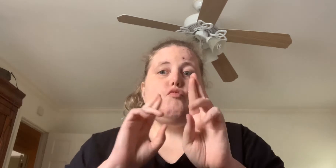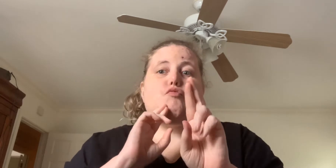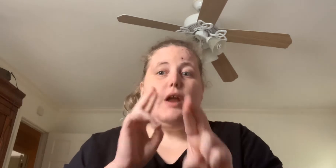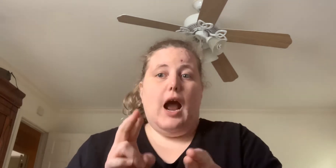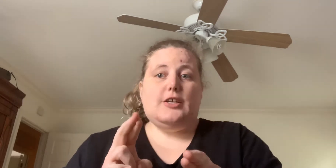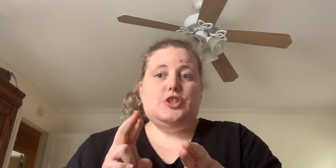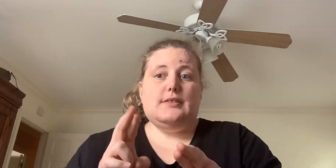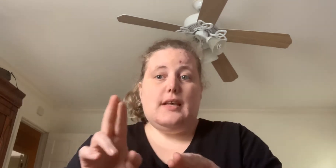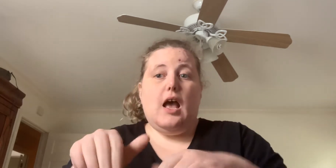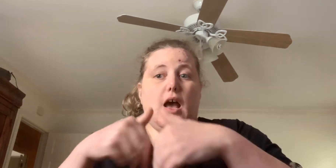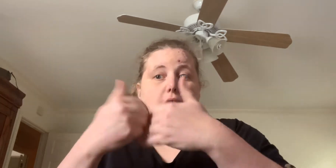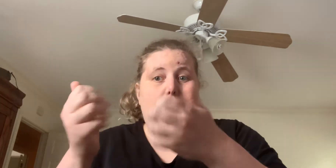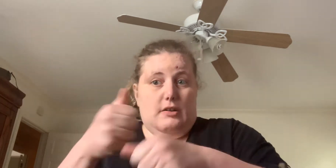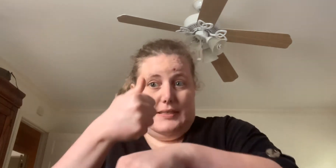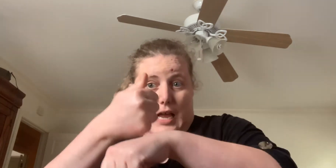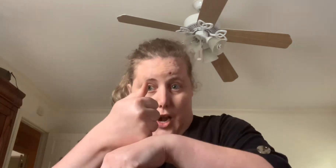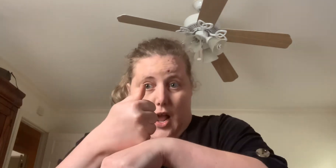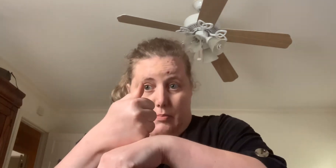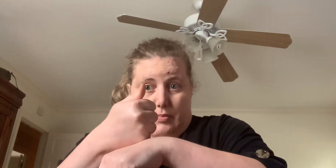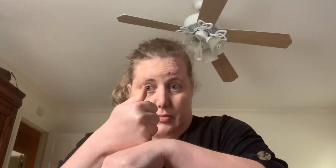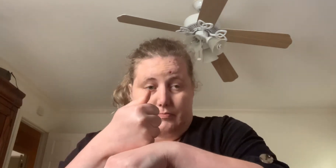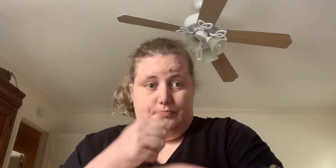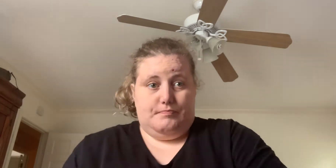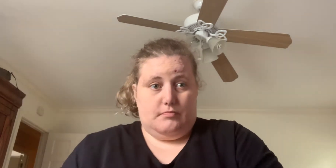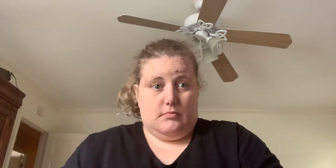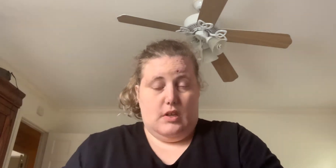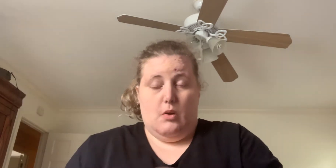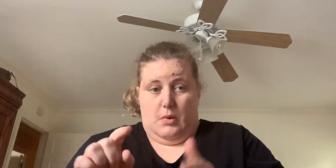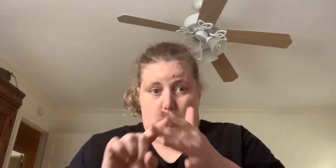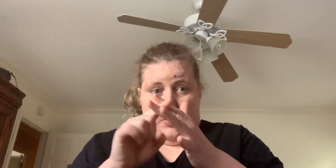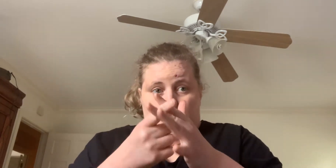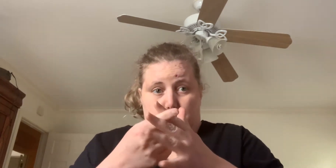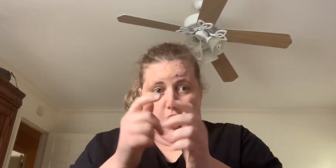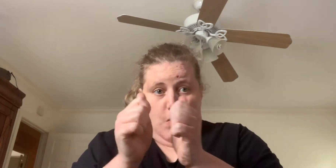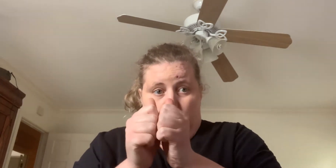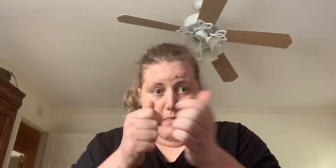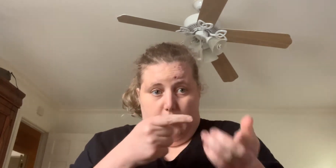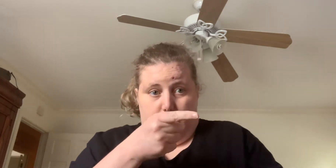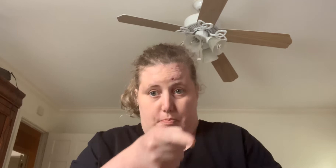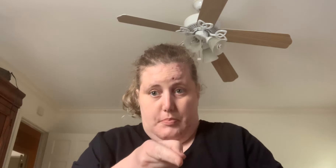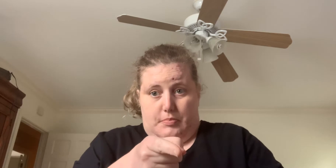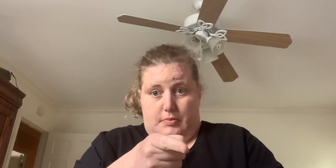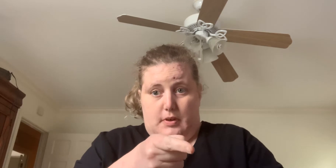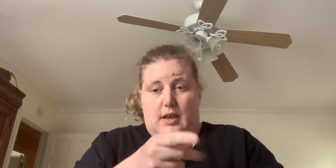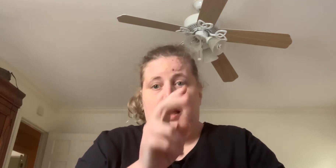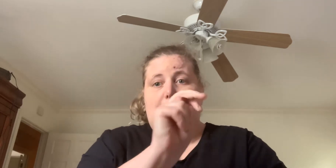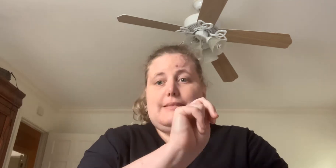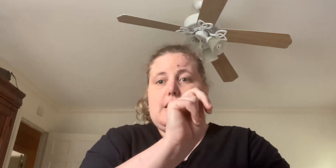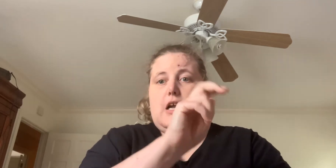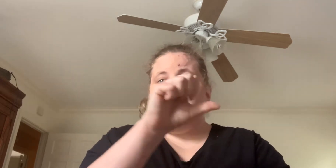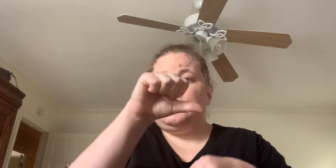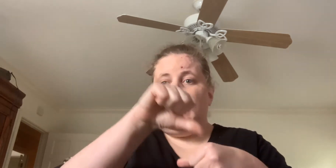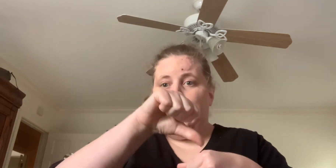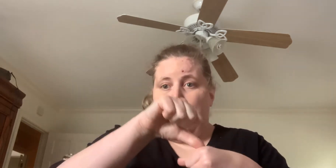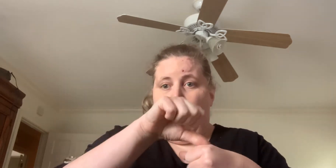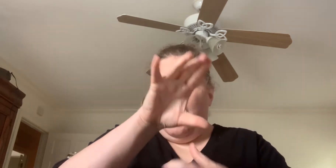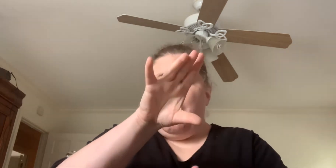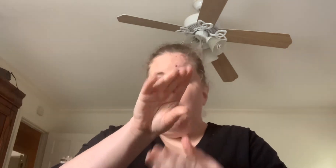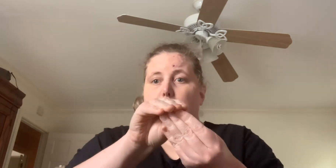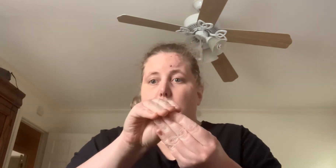calculations. So what I've started off with here is a skeleton equation of nitrogen gas plus hydrogen gas, which yields